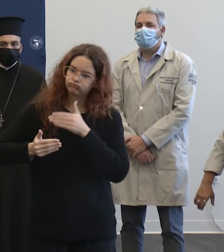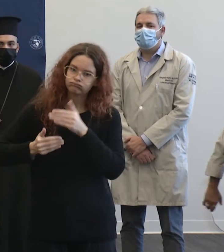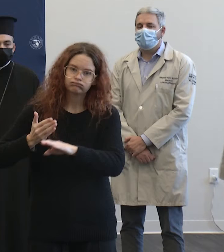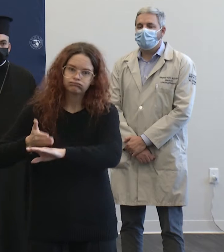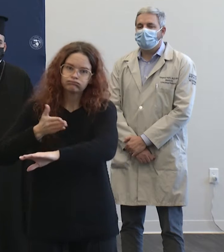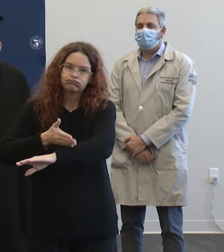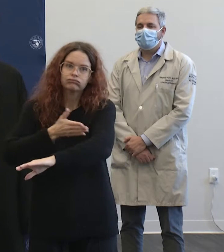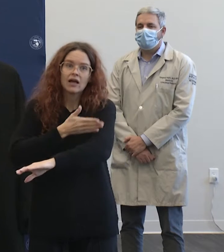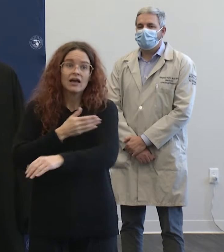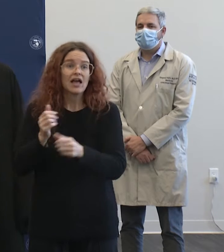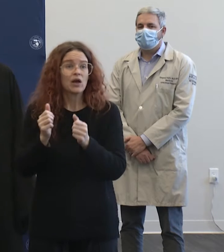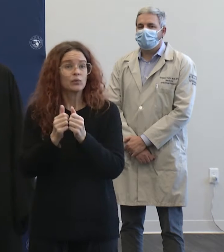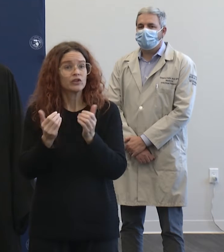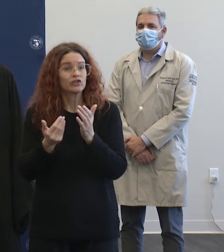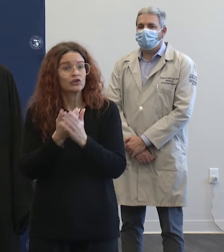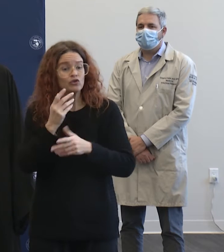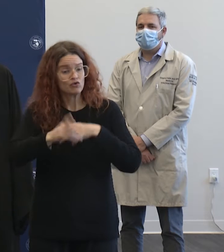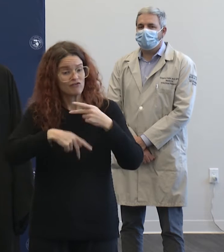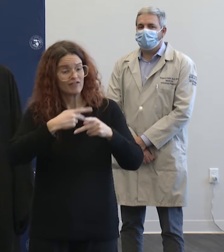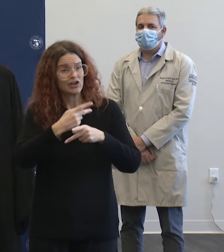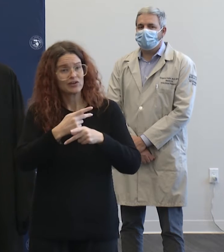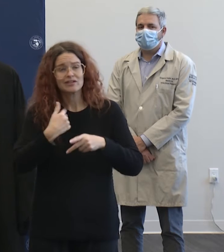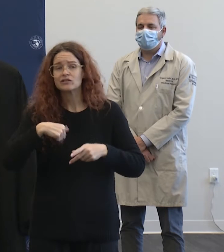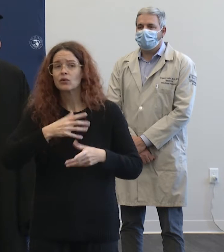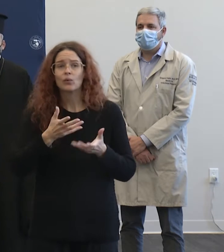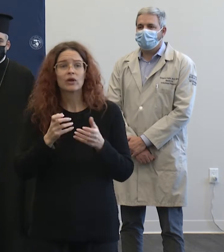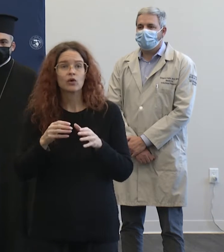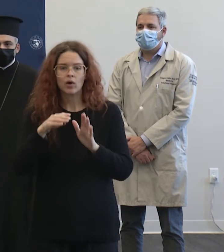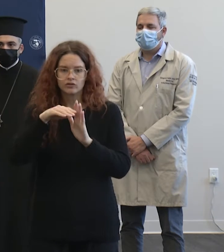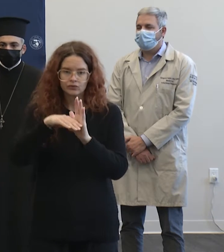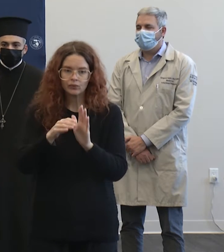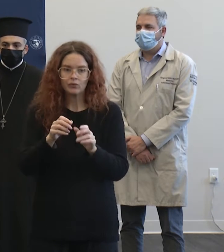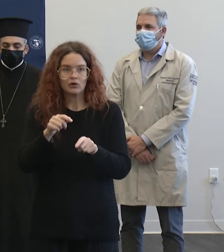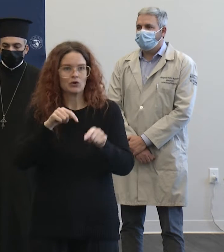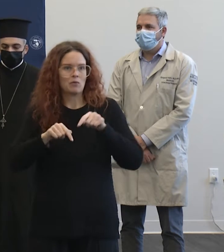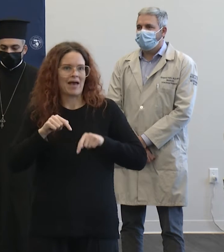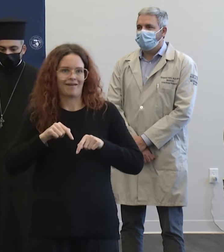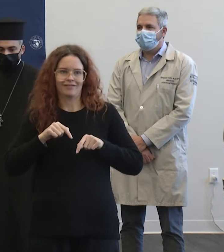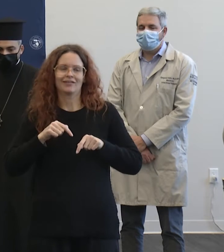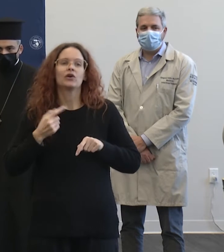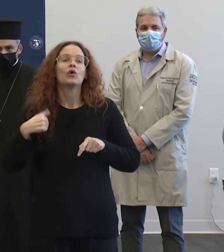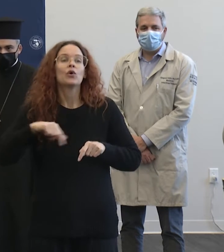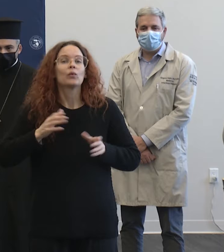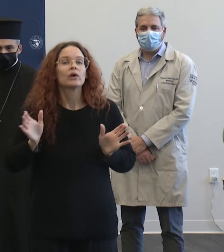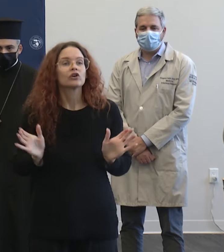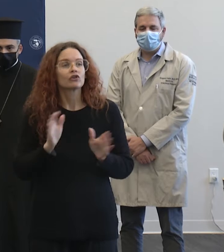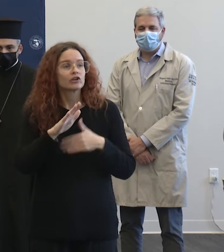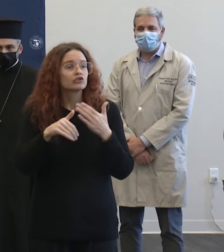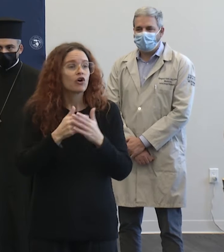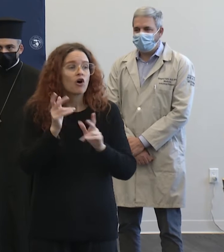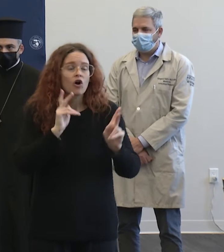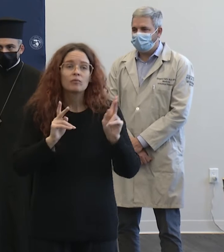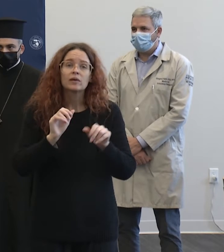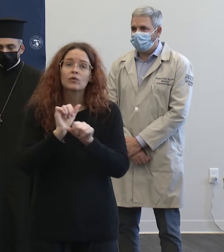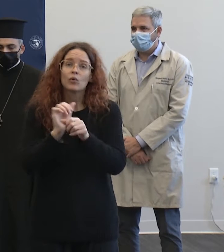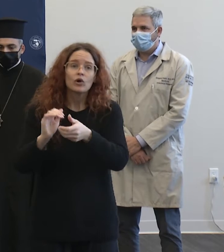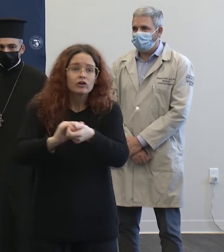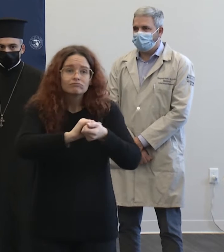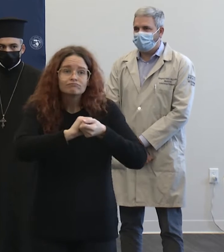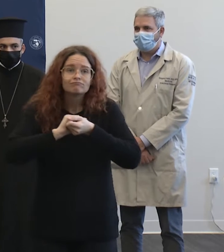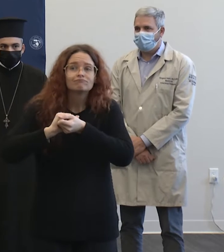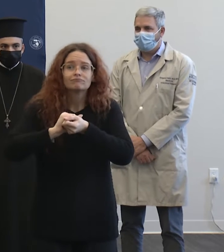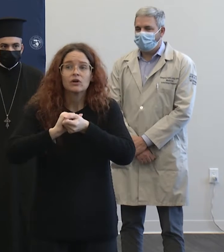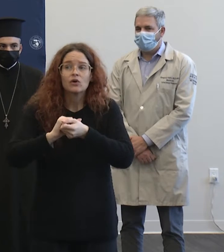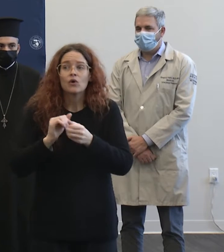new variants coming out, we don't want to go back. So we encourage all of you. Let's work together.